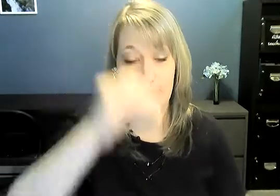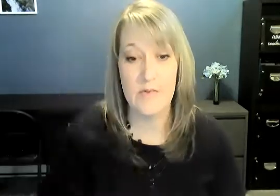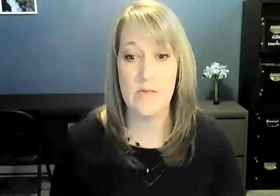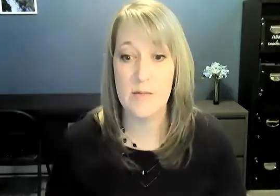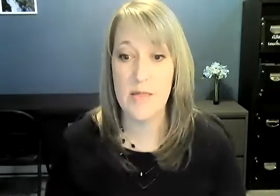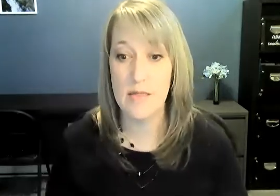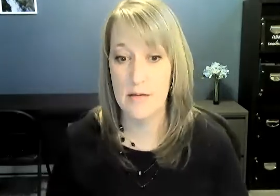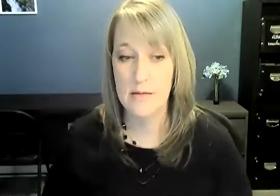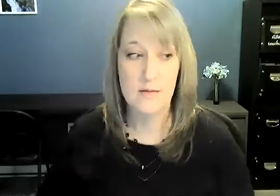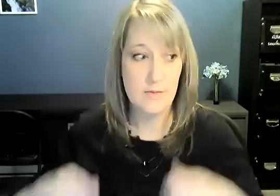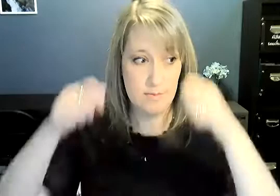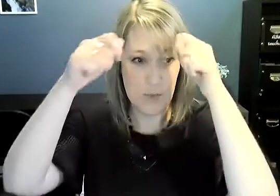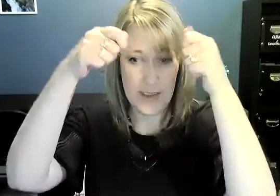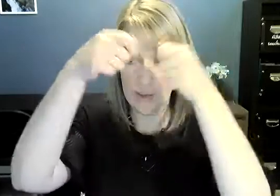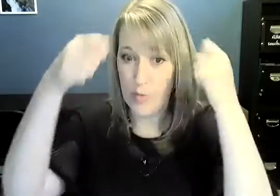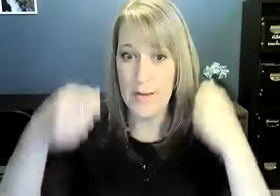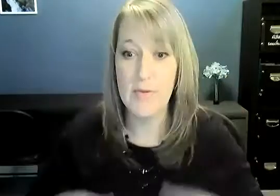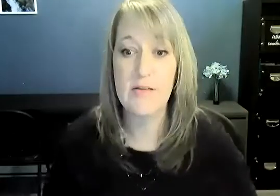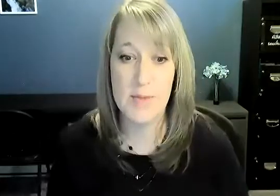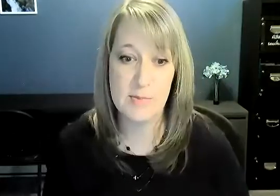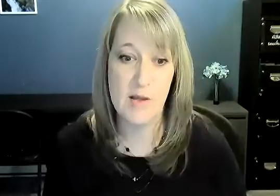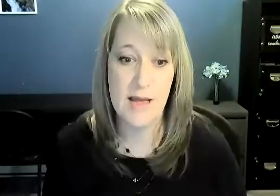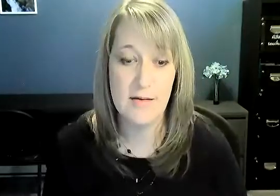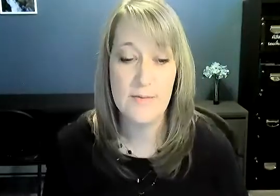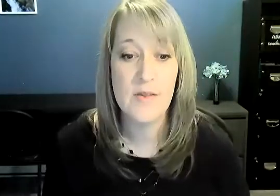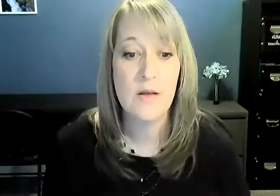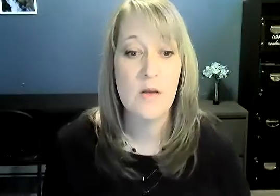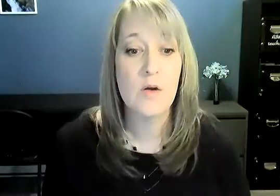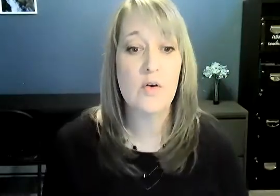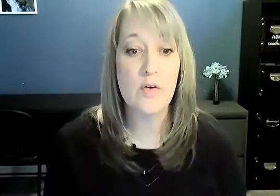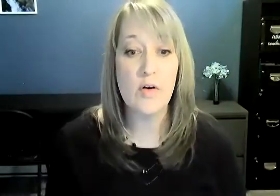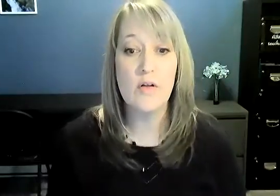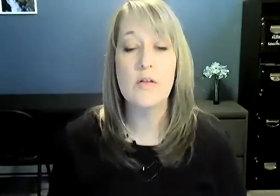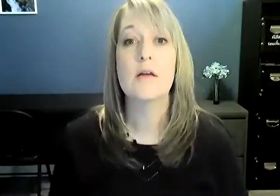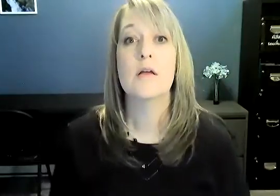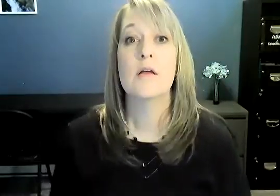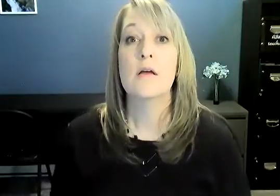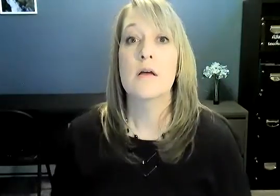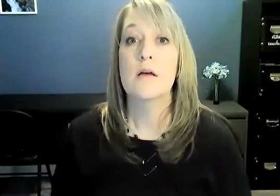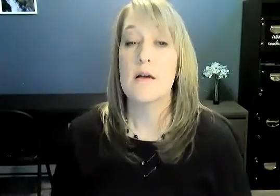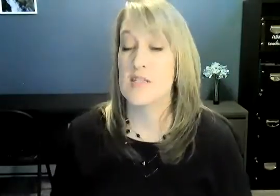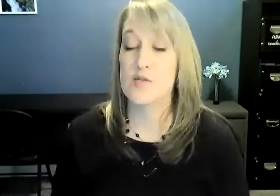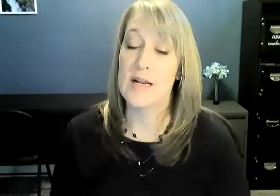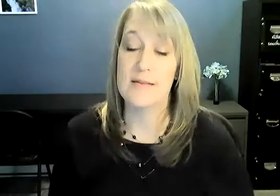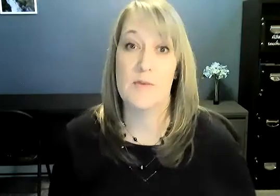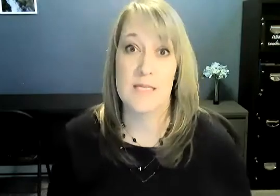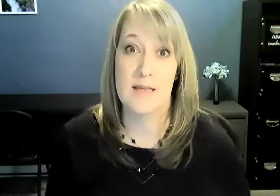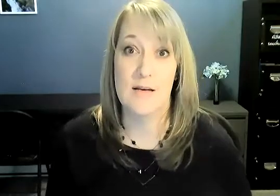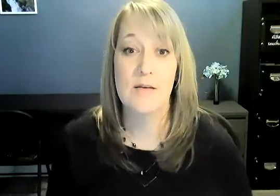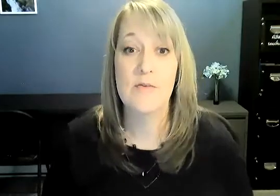So think about what is that, a brim of a baseball hat. Girl comes directly from the sign,